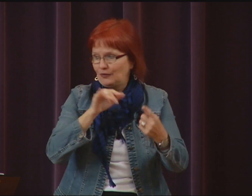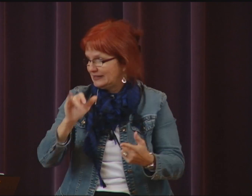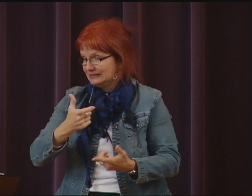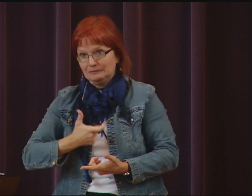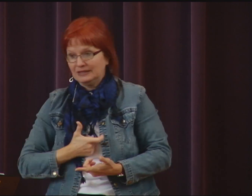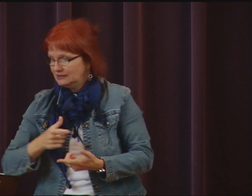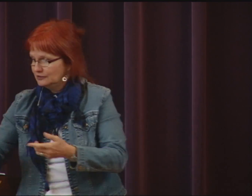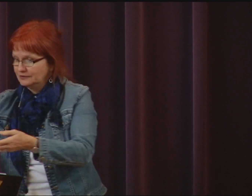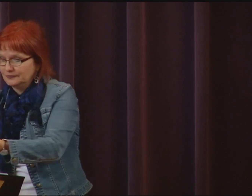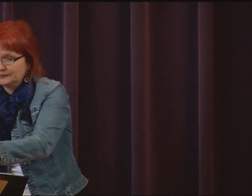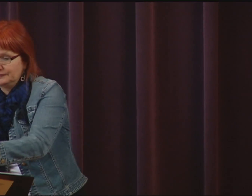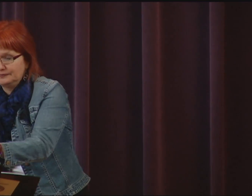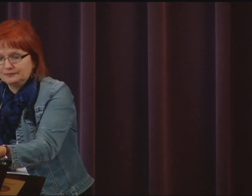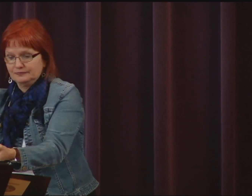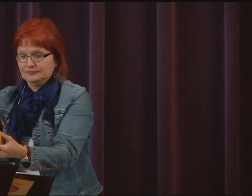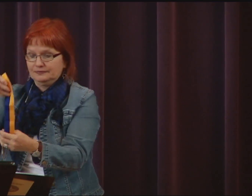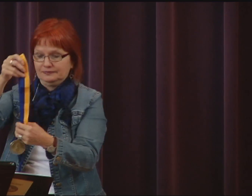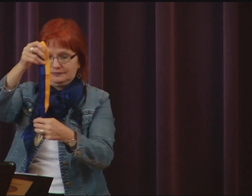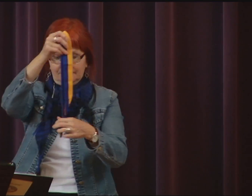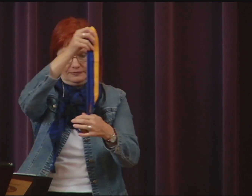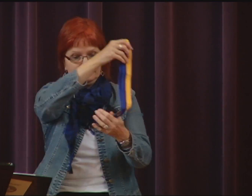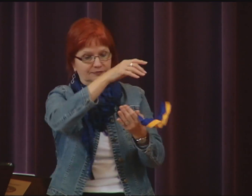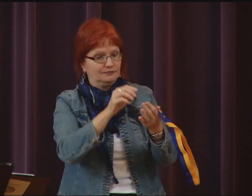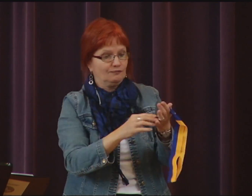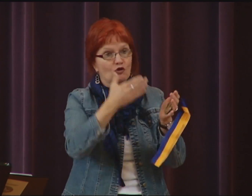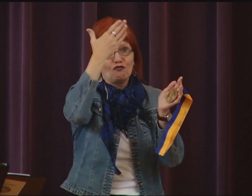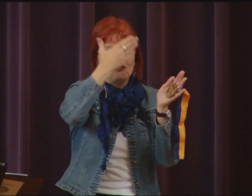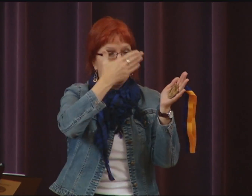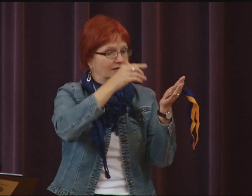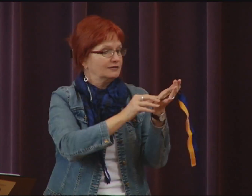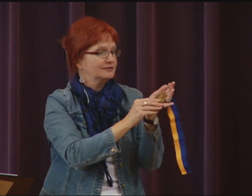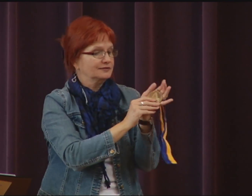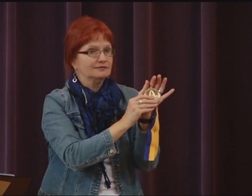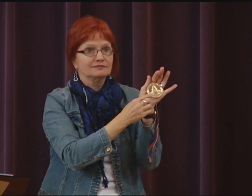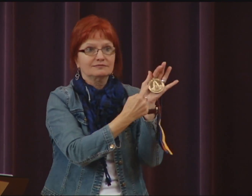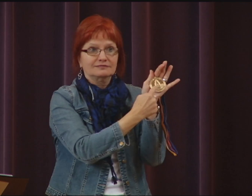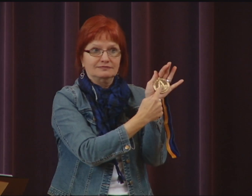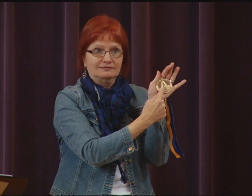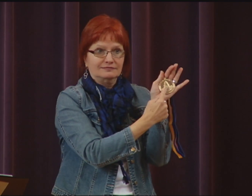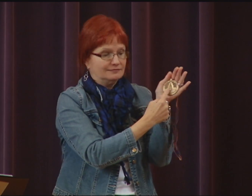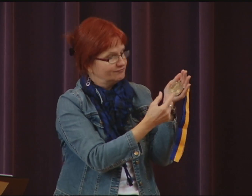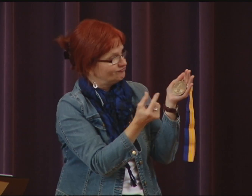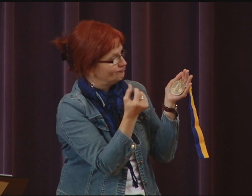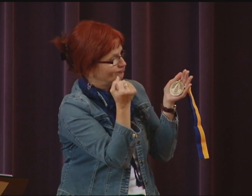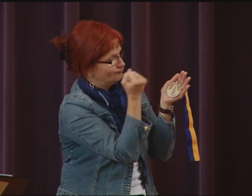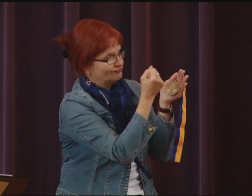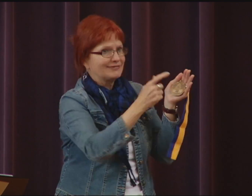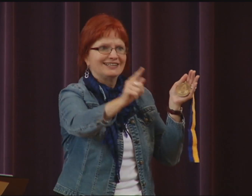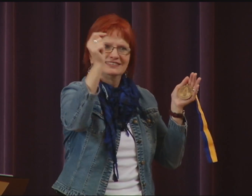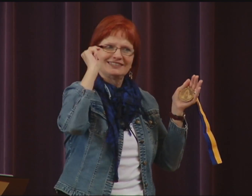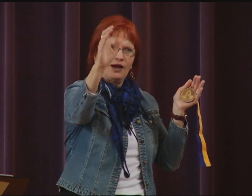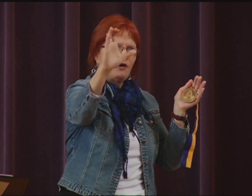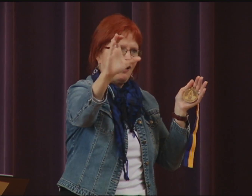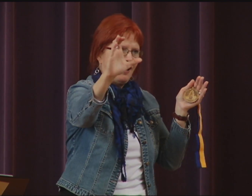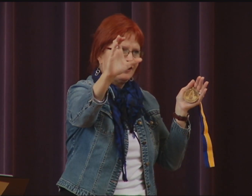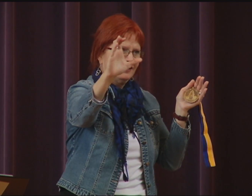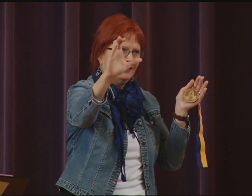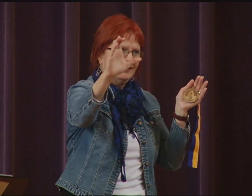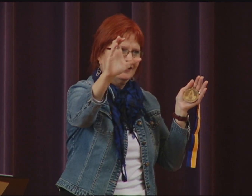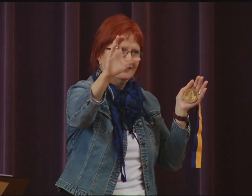Now I'd like to give you some details about the medallion. If you look to the front face of the medallion, you'll see